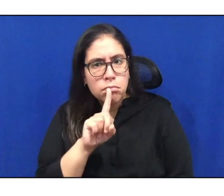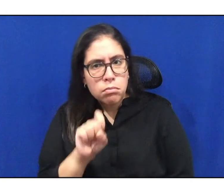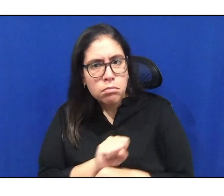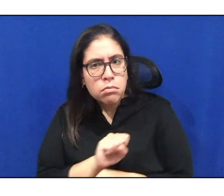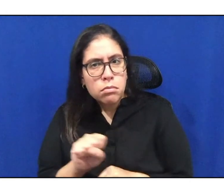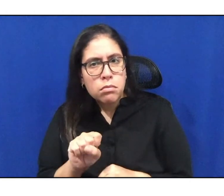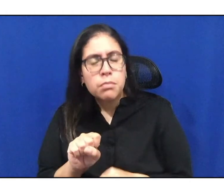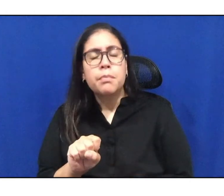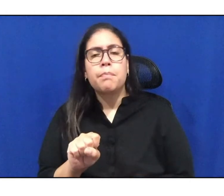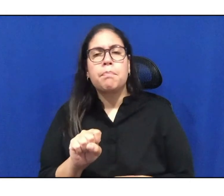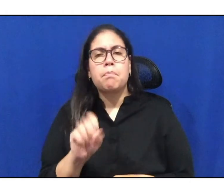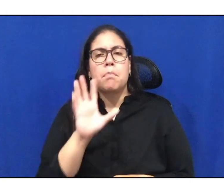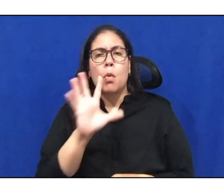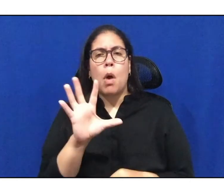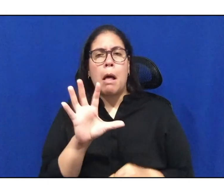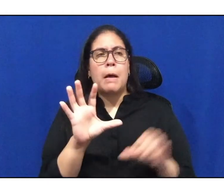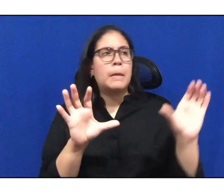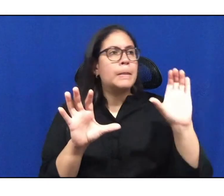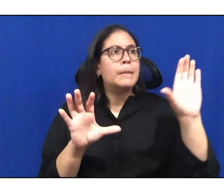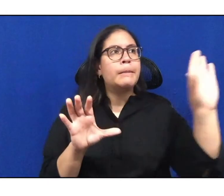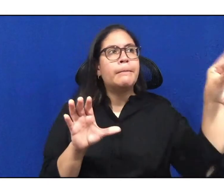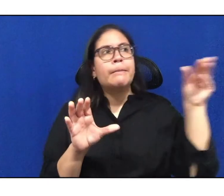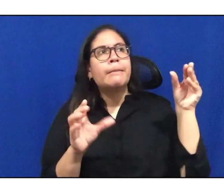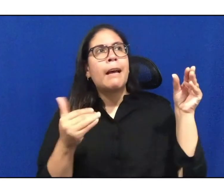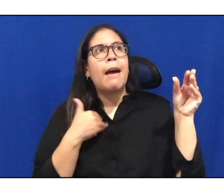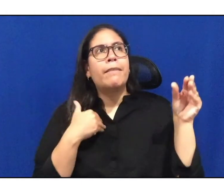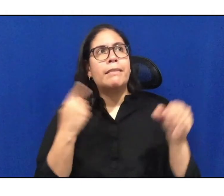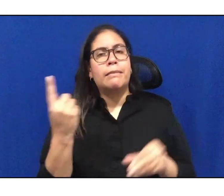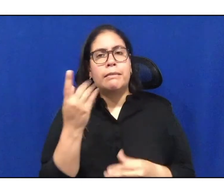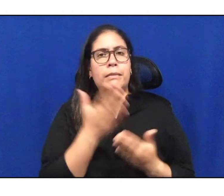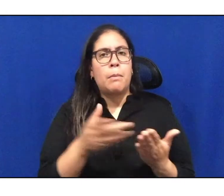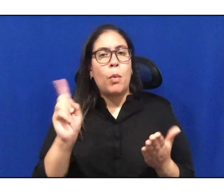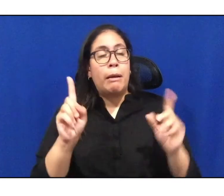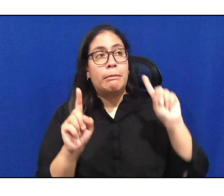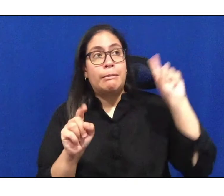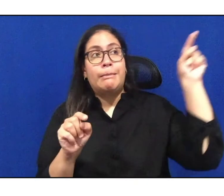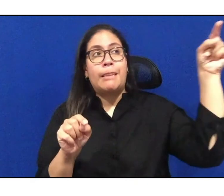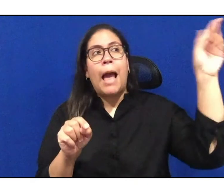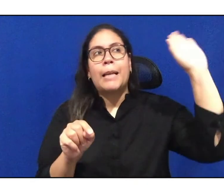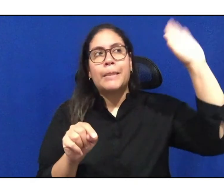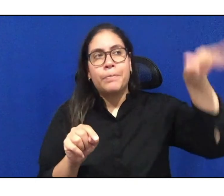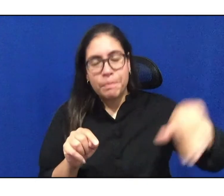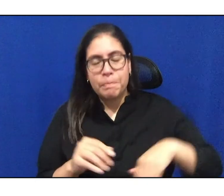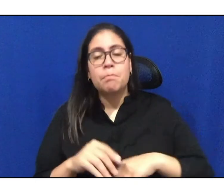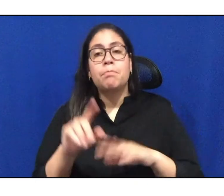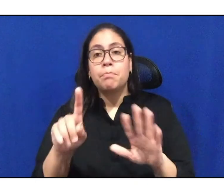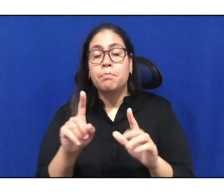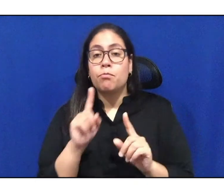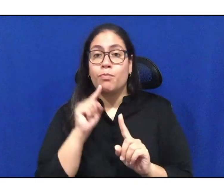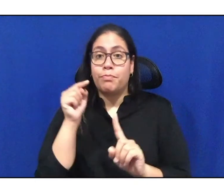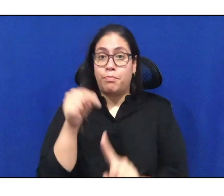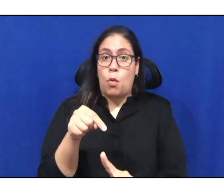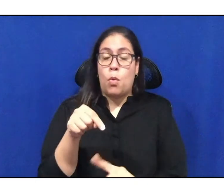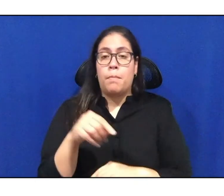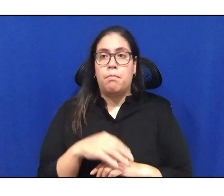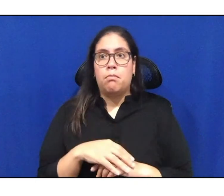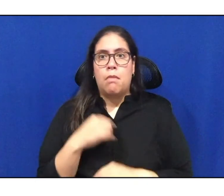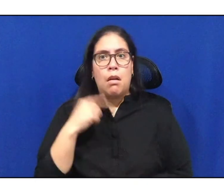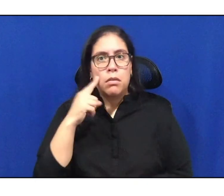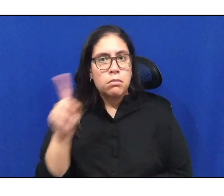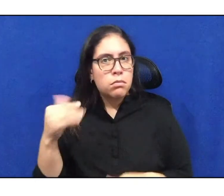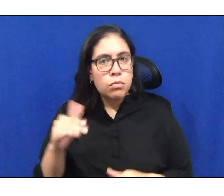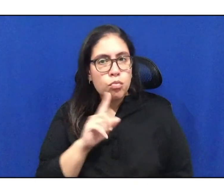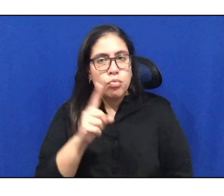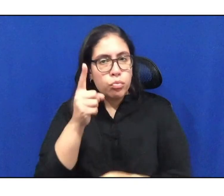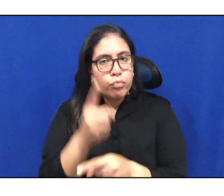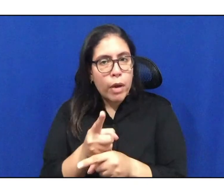a second if, I should have it stacked here. It's back there somewhere. The upshot is that I think he's really right about the ways that